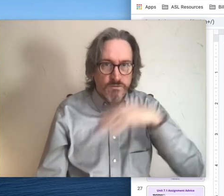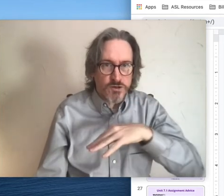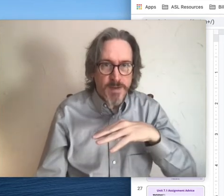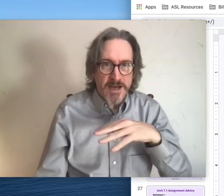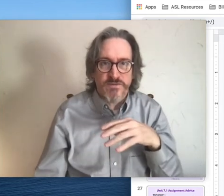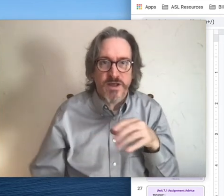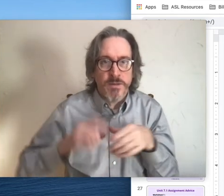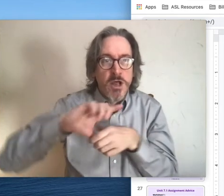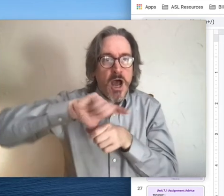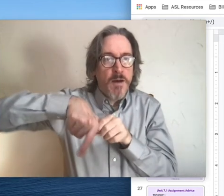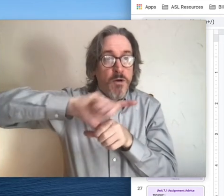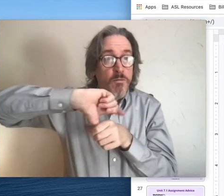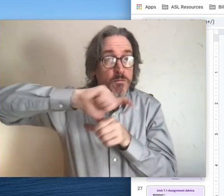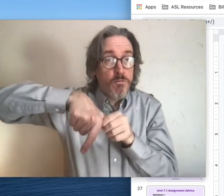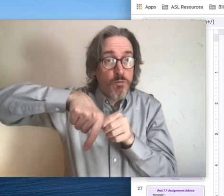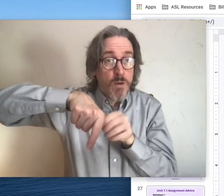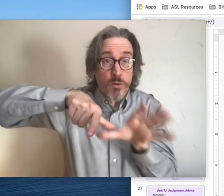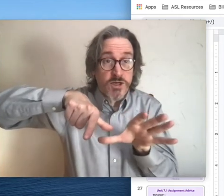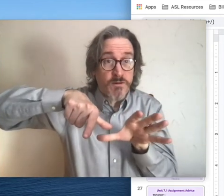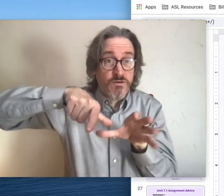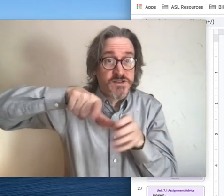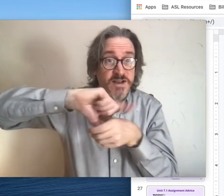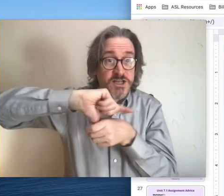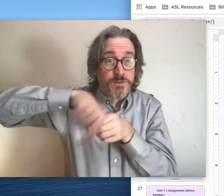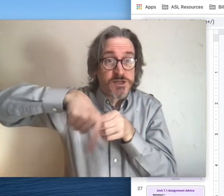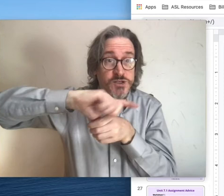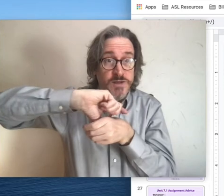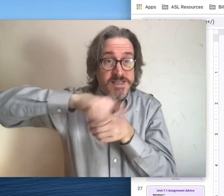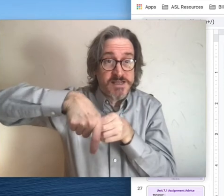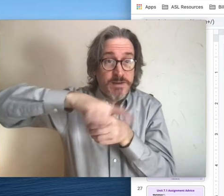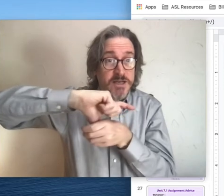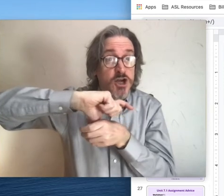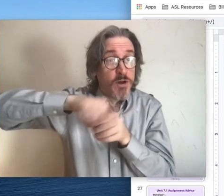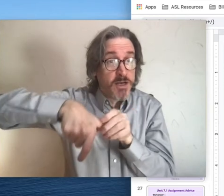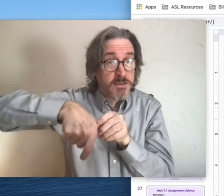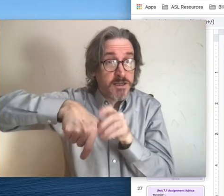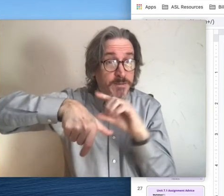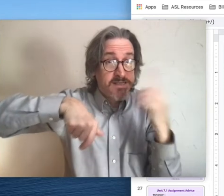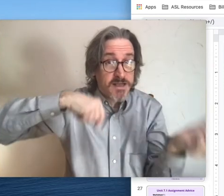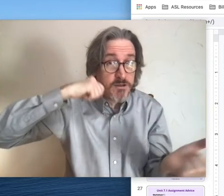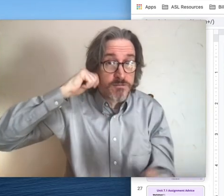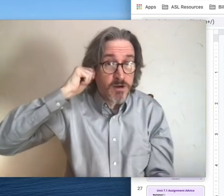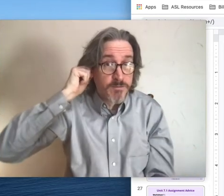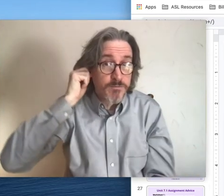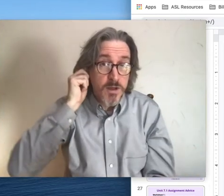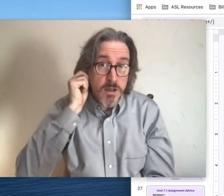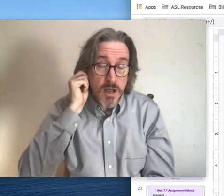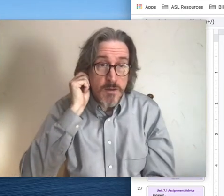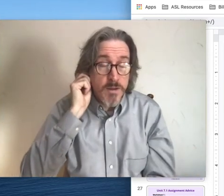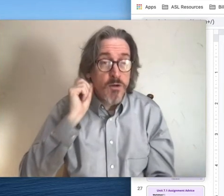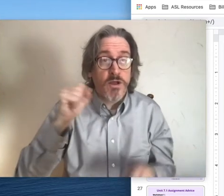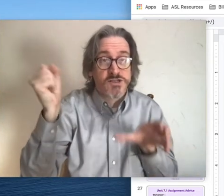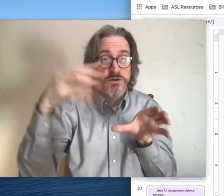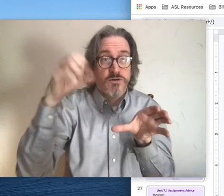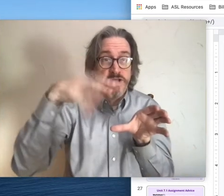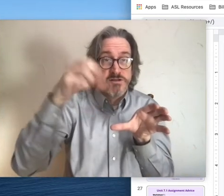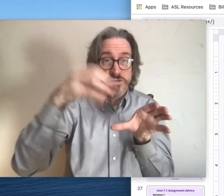starter, the first batch of them. Remember, we're talking about fruits and vegetables, so this doesn't mean donut. It means the other, right?